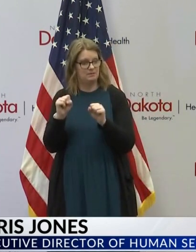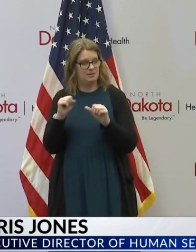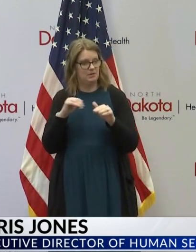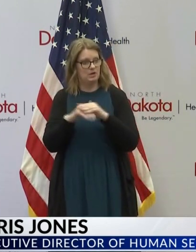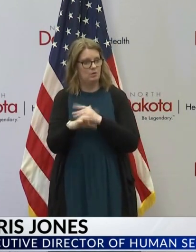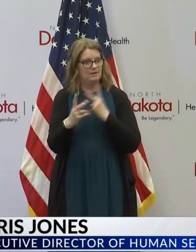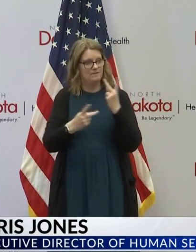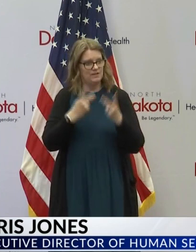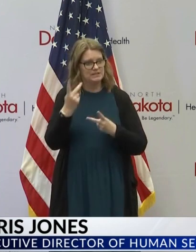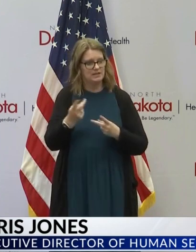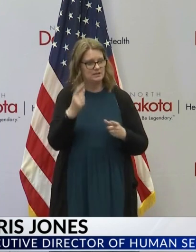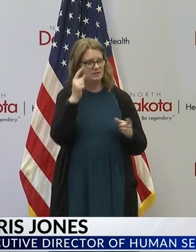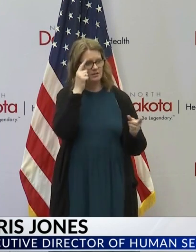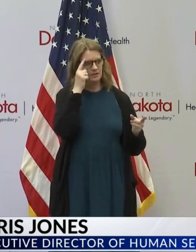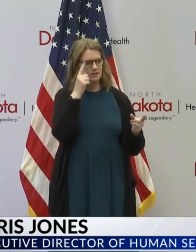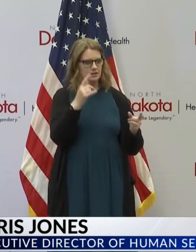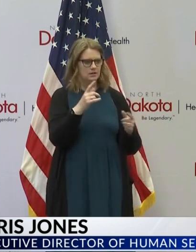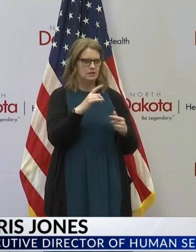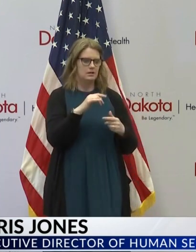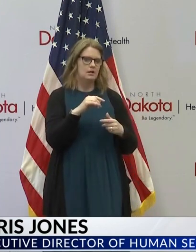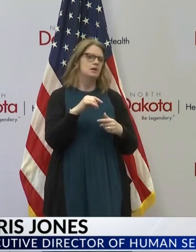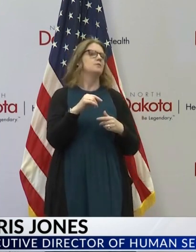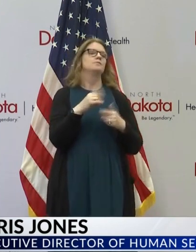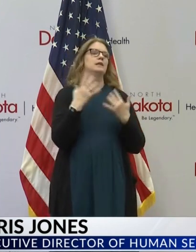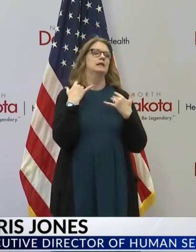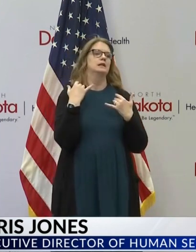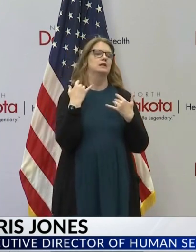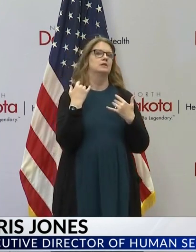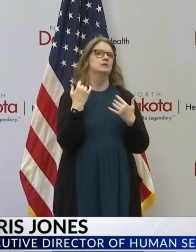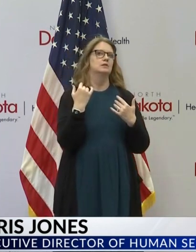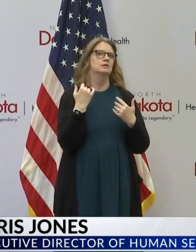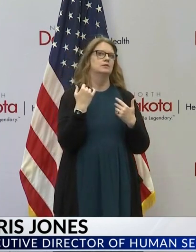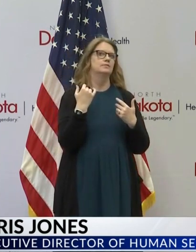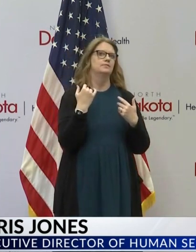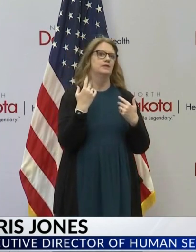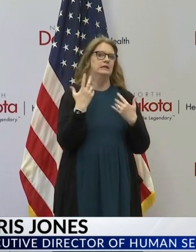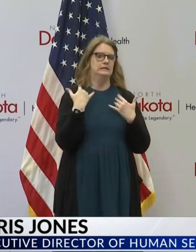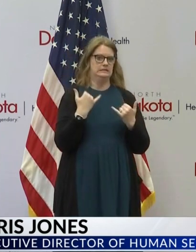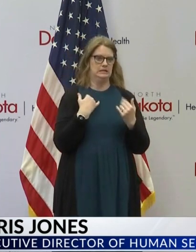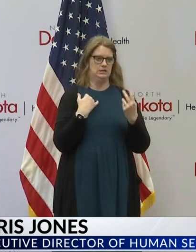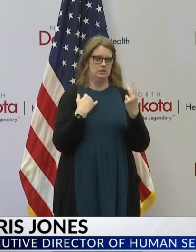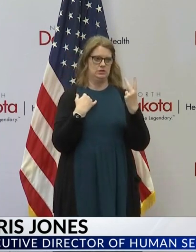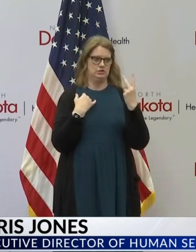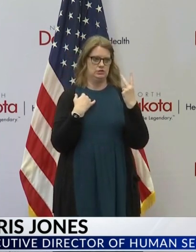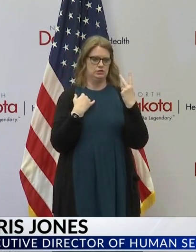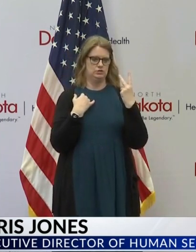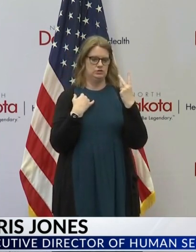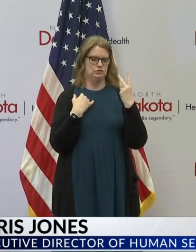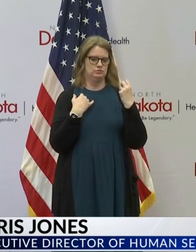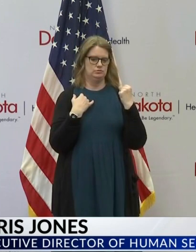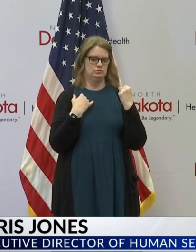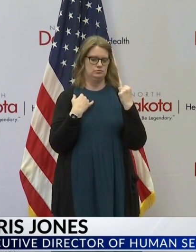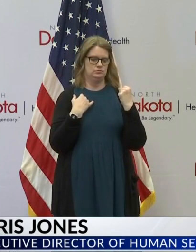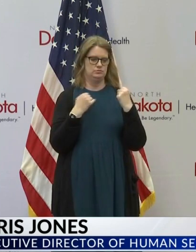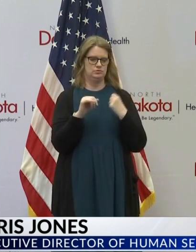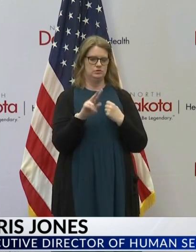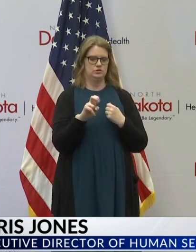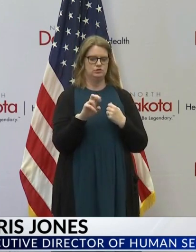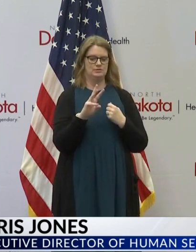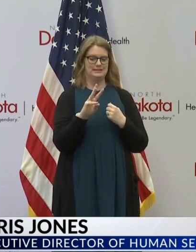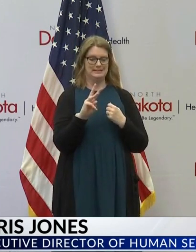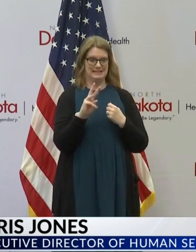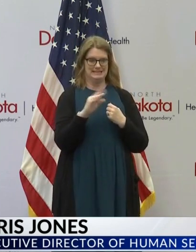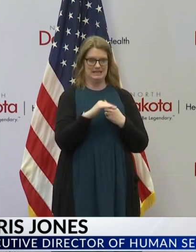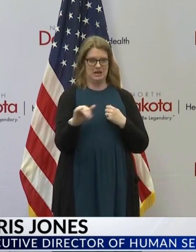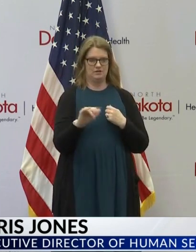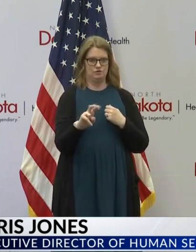visit? So at this point, all but 3, well, actually 2 as of today have been, all 216 of